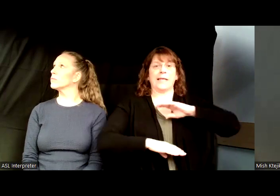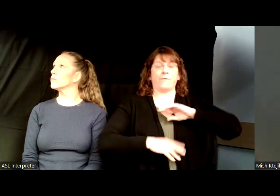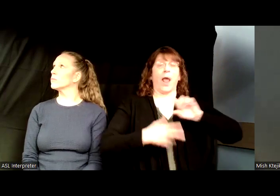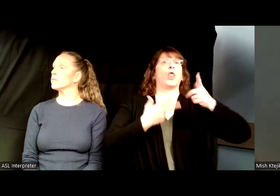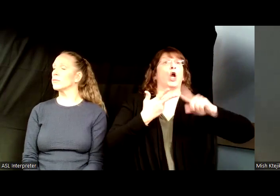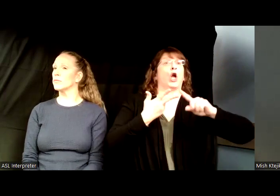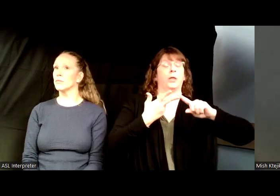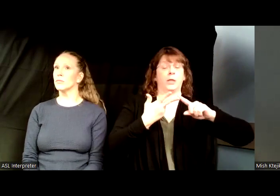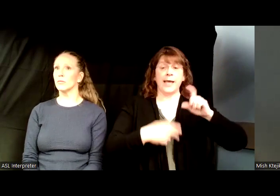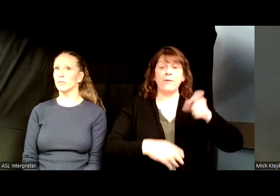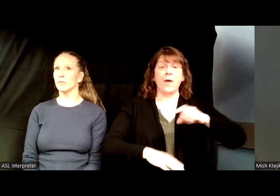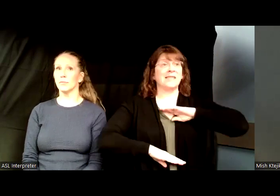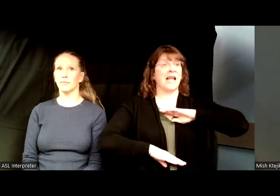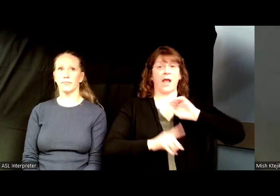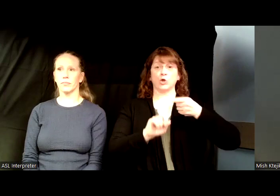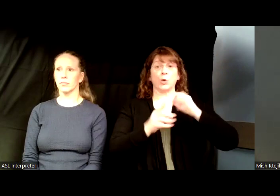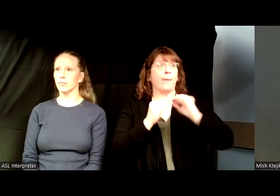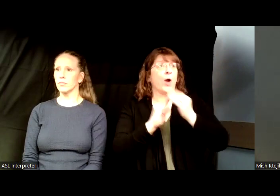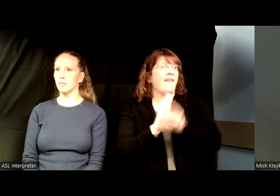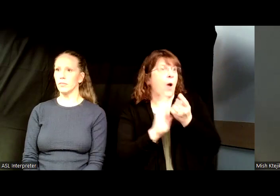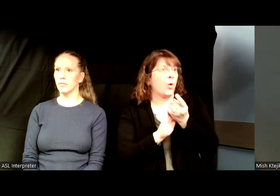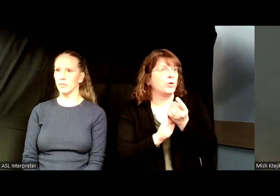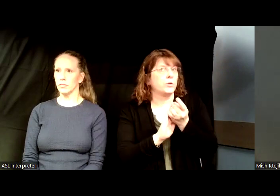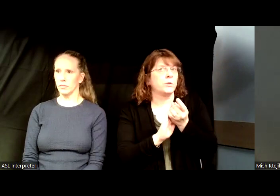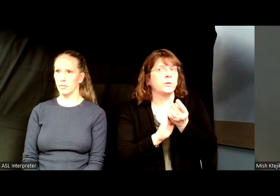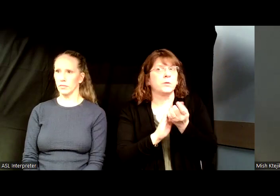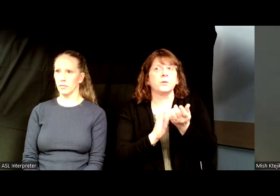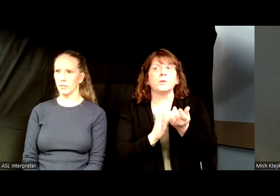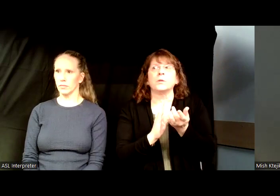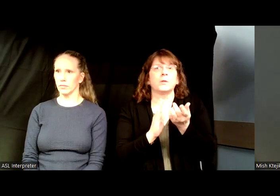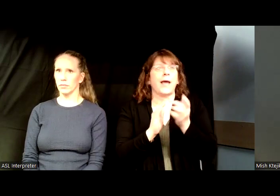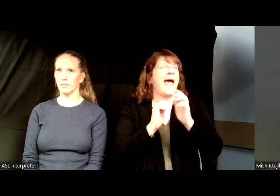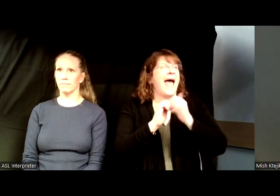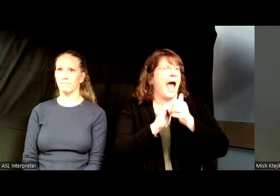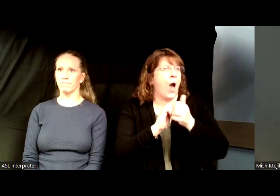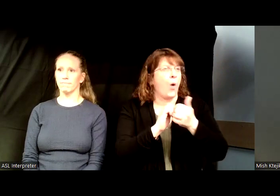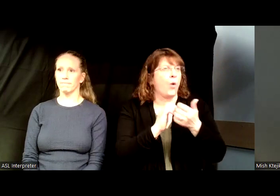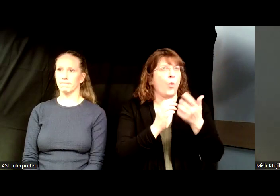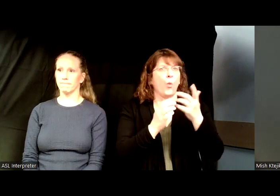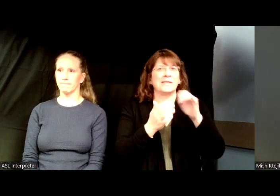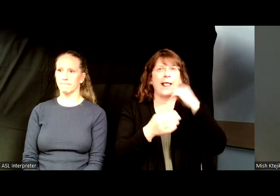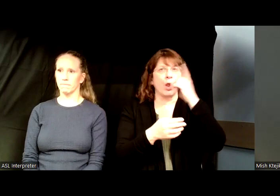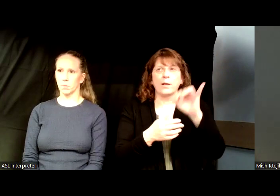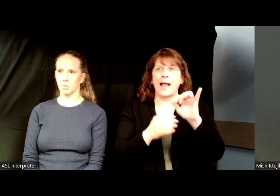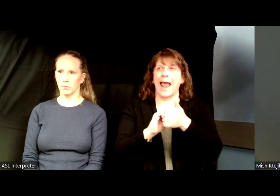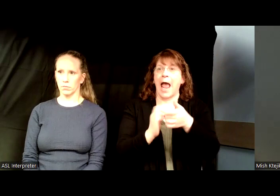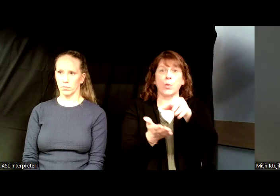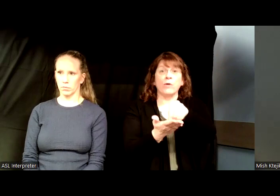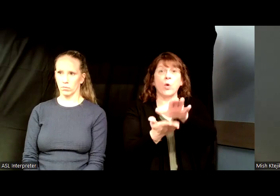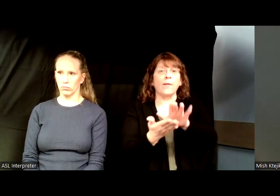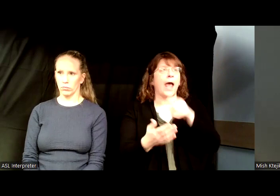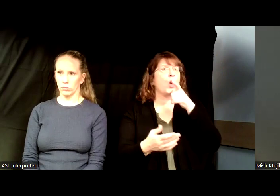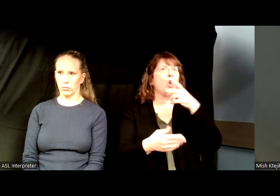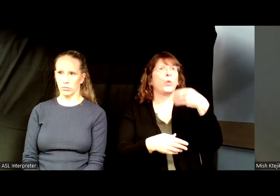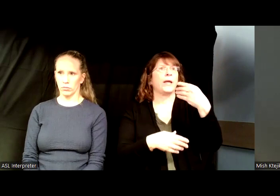And then if we have to satisfy that, the third thing is the community hours. What does that